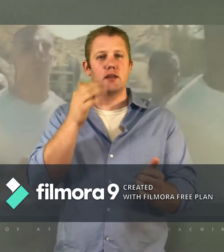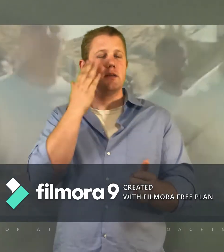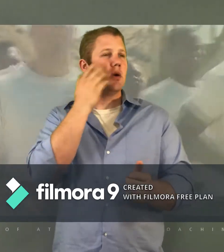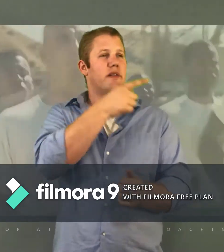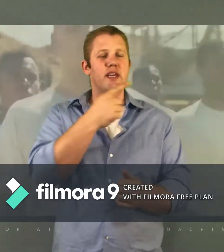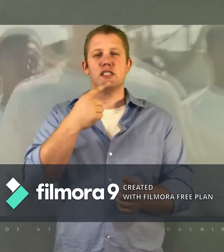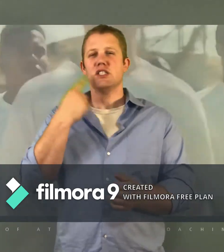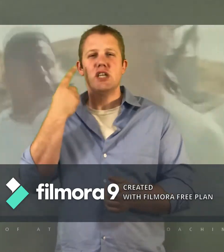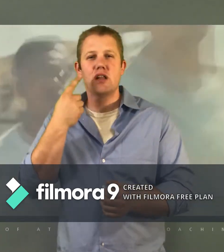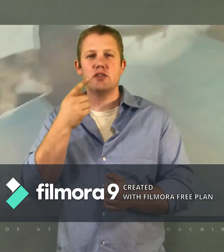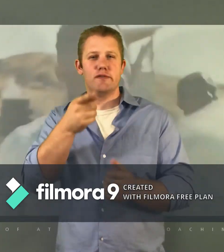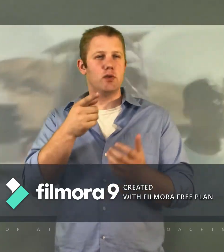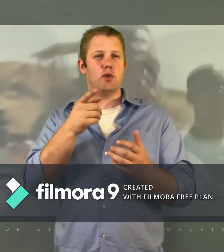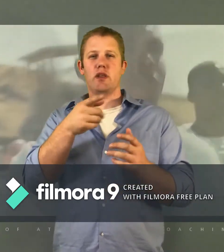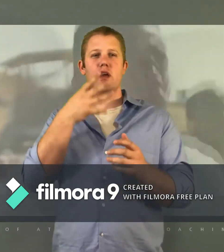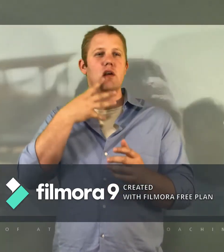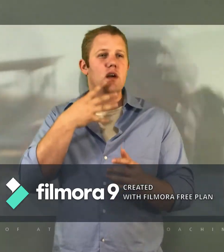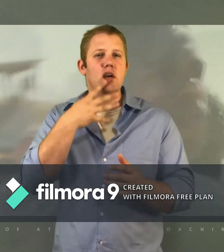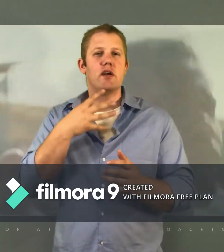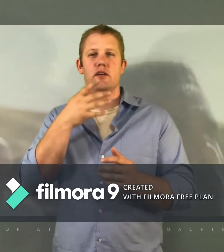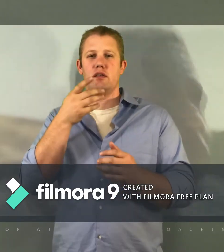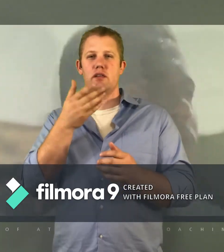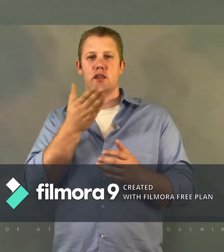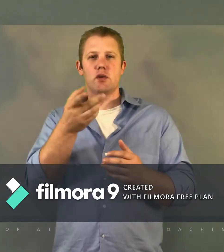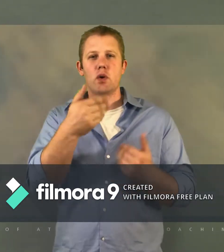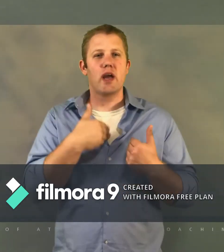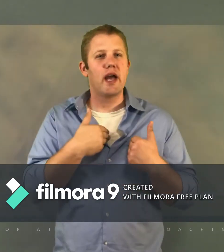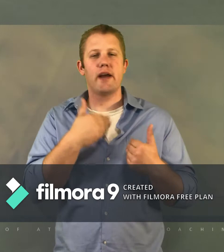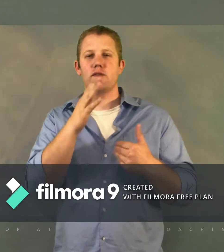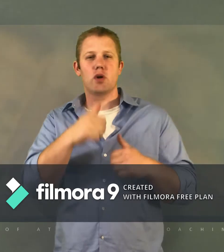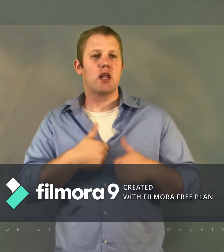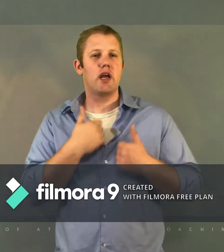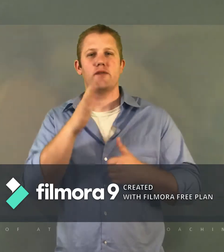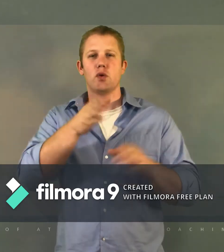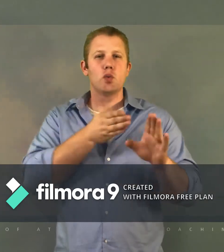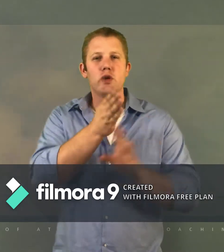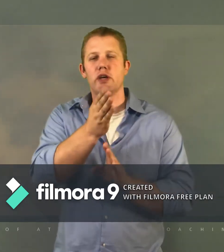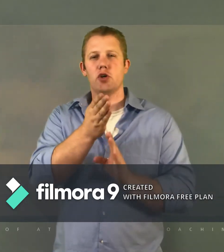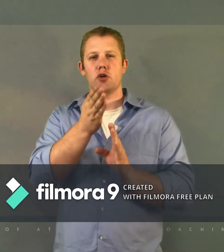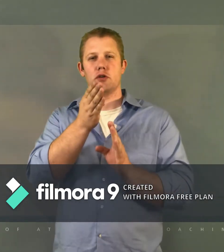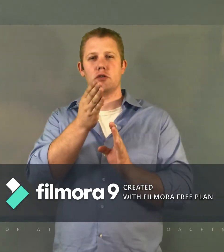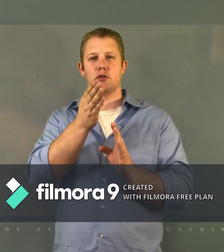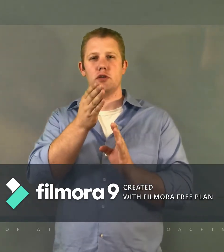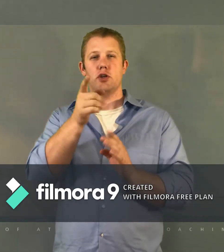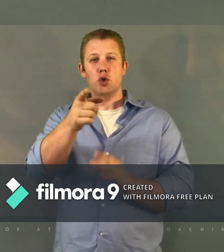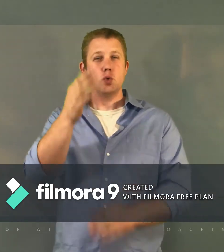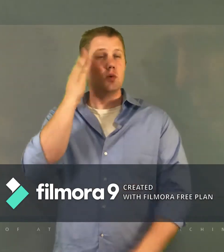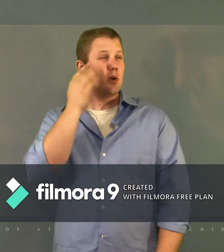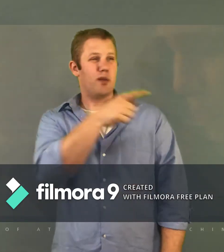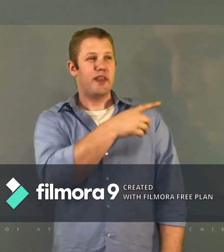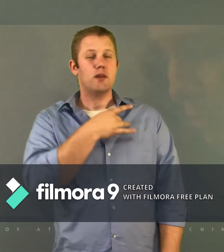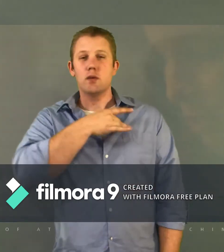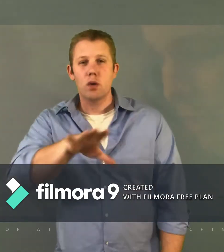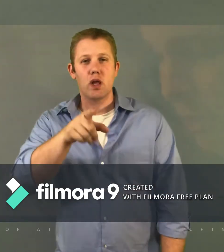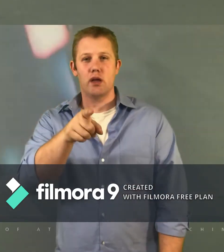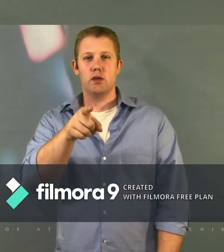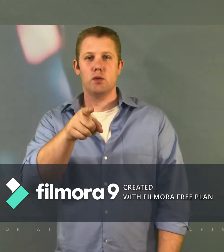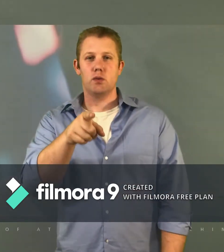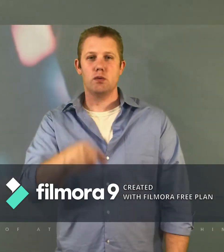saying about you behind your back. You know they're jealous and envious of who you are and the things that you got going on in your life and your career. You know